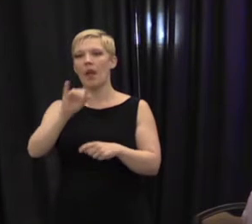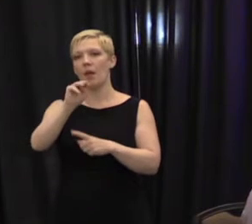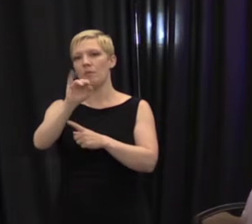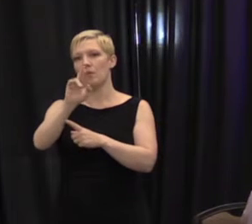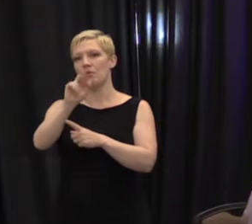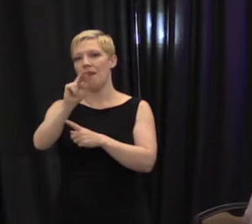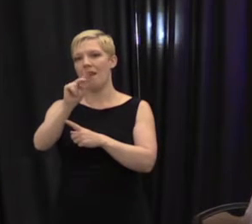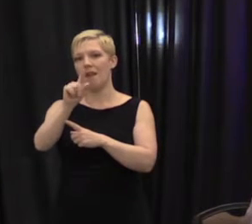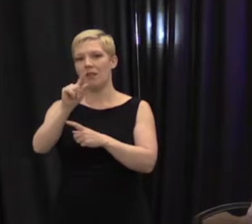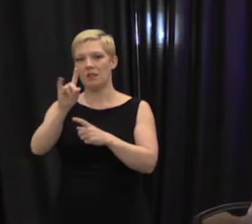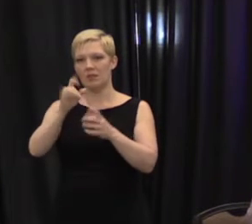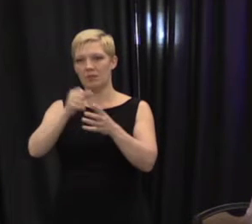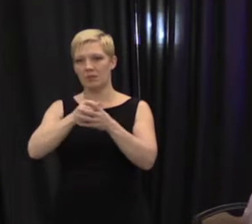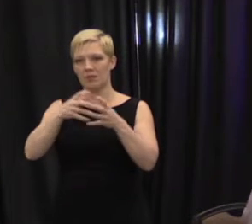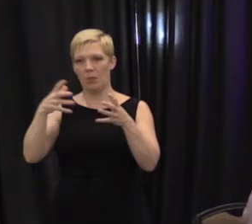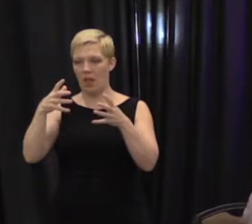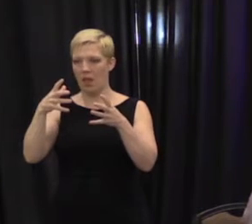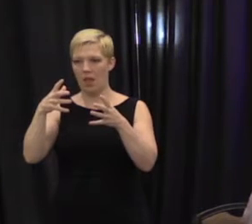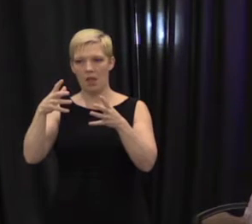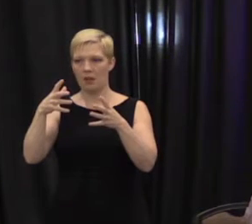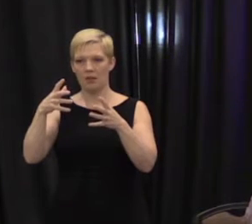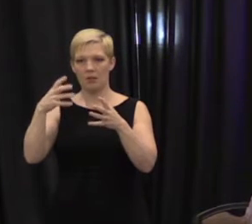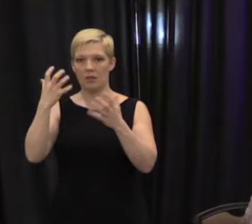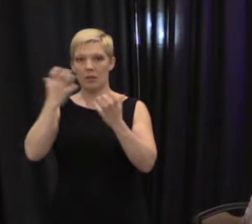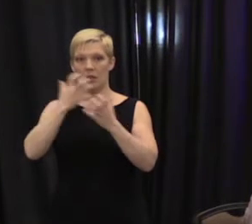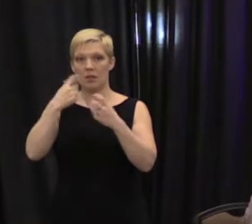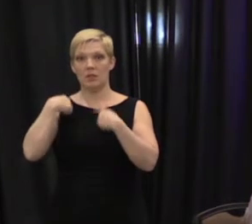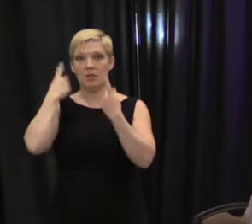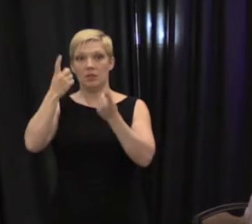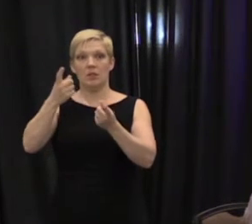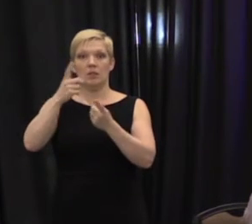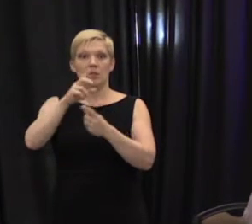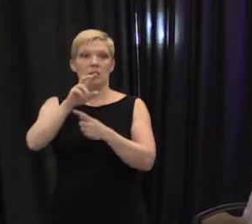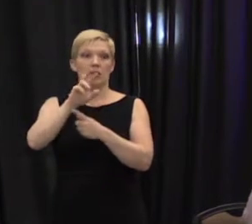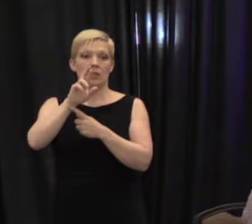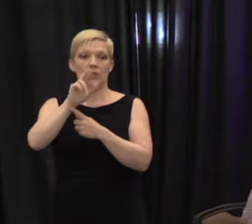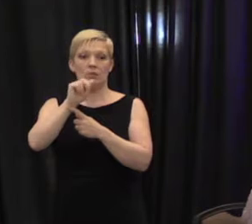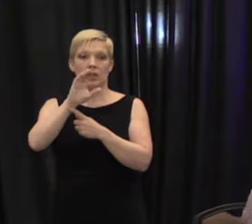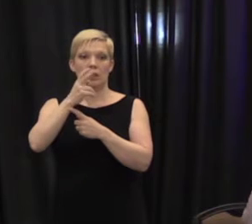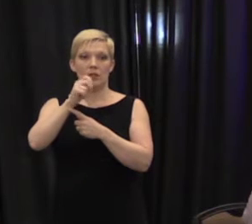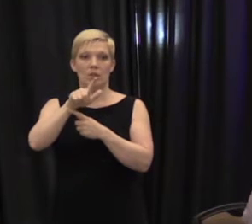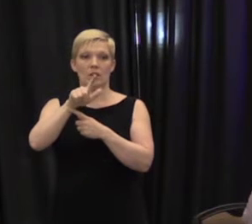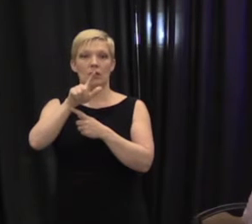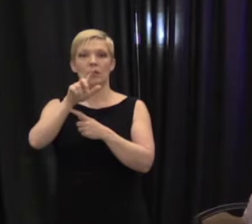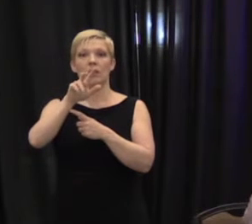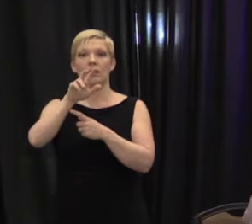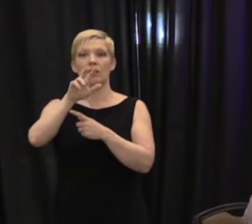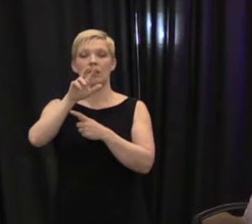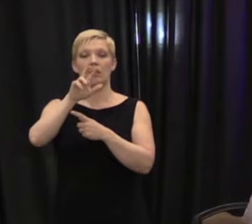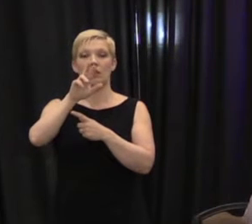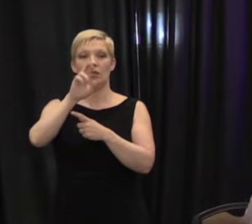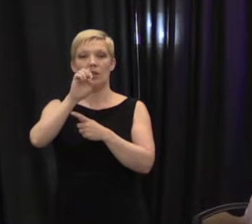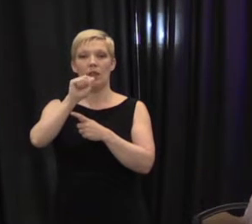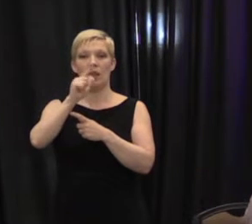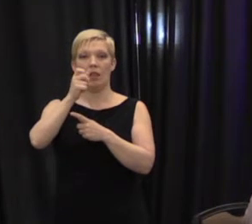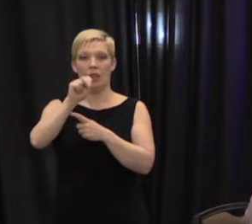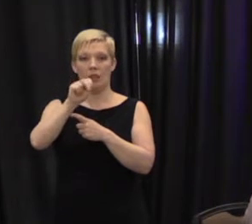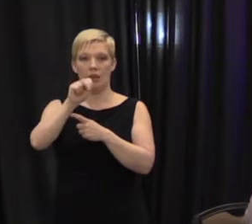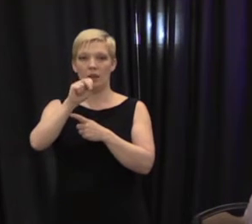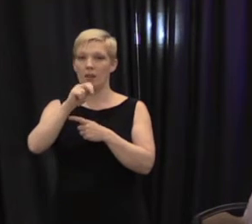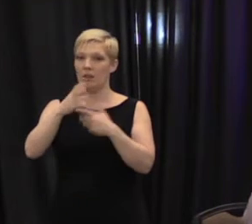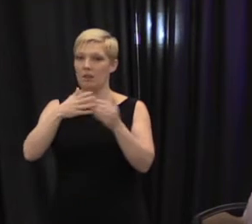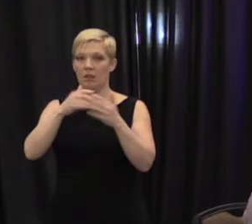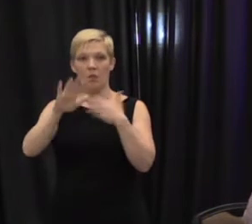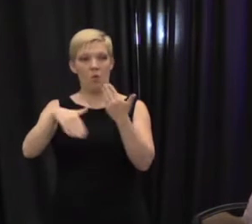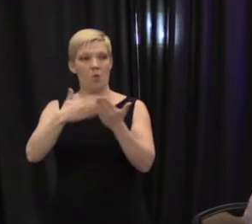expanded to the biggest it's ever been, even since the iteration originally from Reagan. And so it expanded to all global health